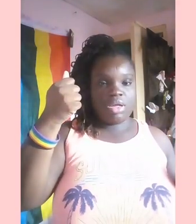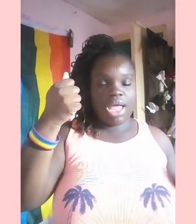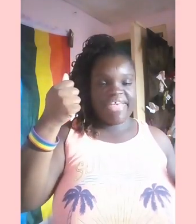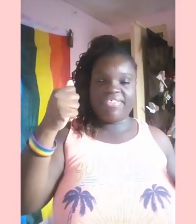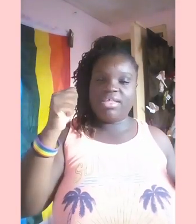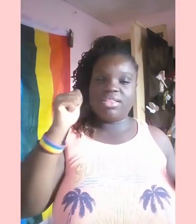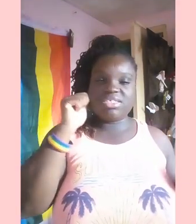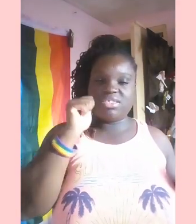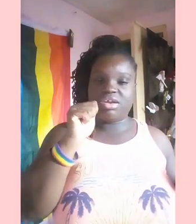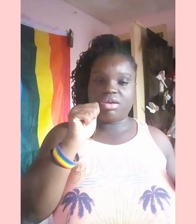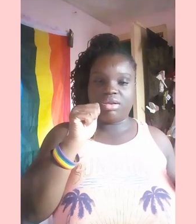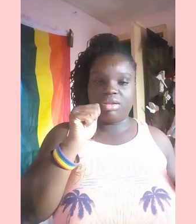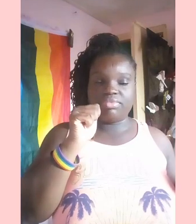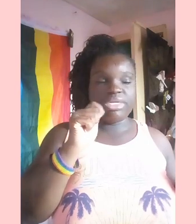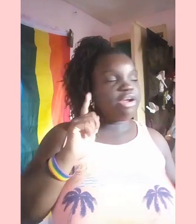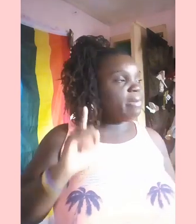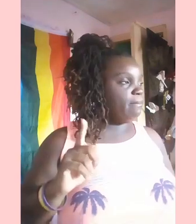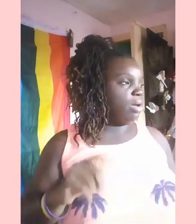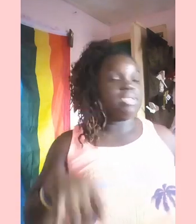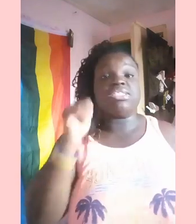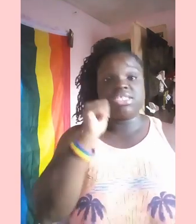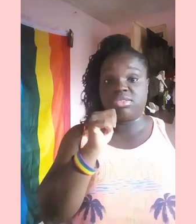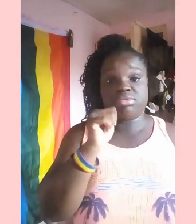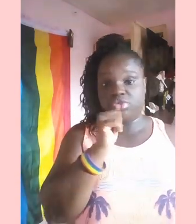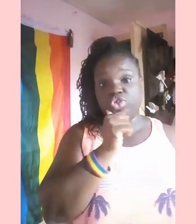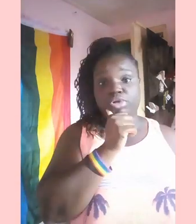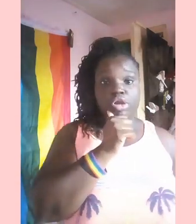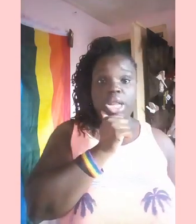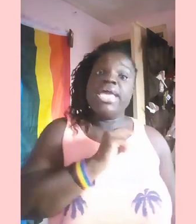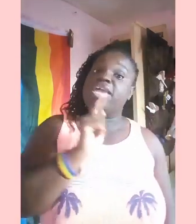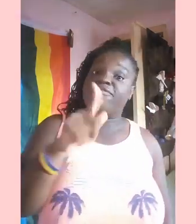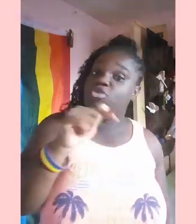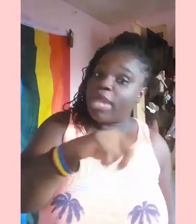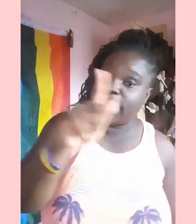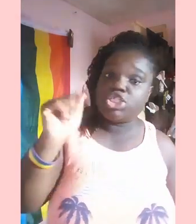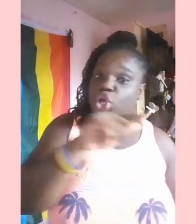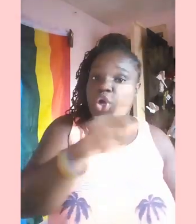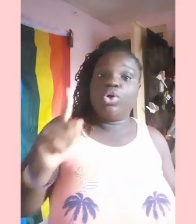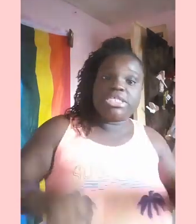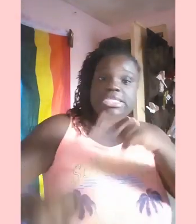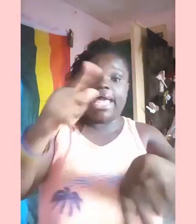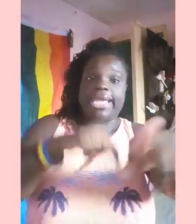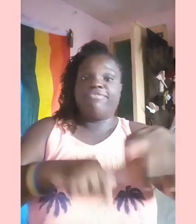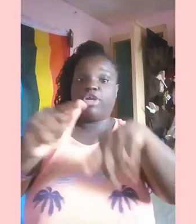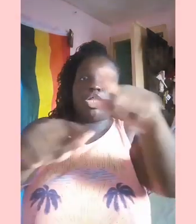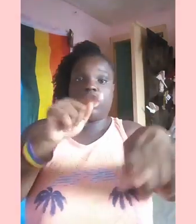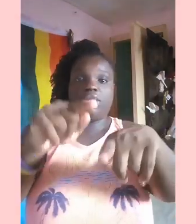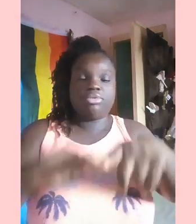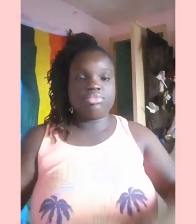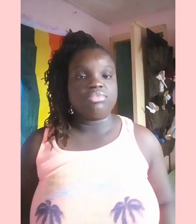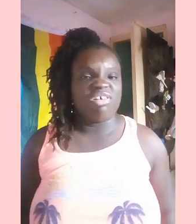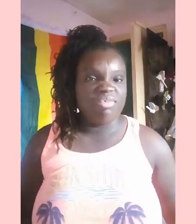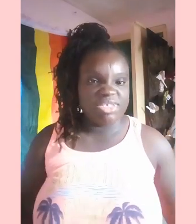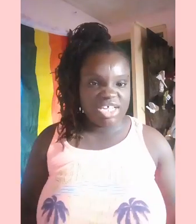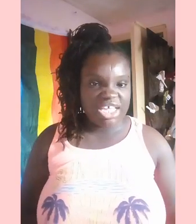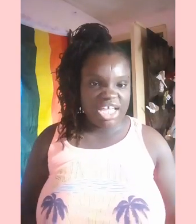I think this is girl, I don't remember, but this should be girl. If you guys know the sign for girl, but I